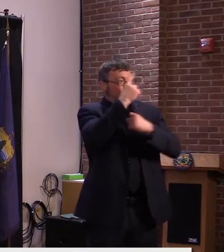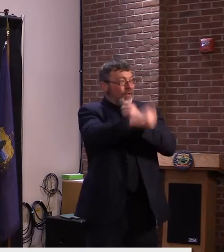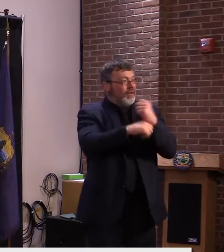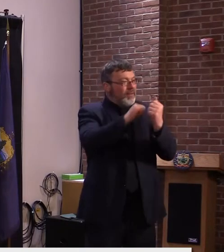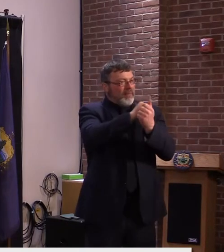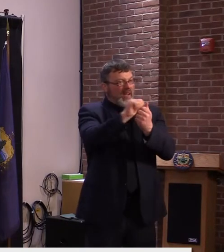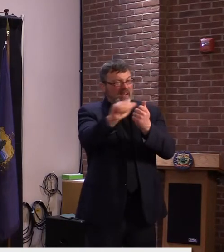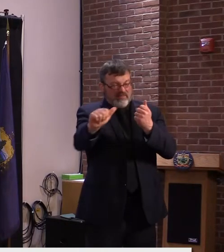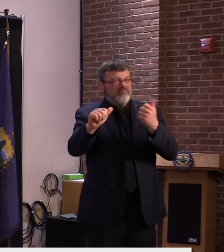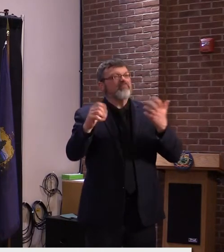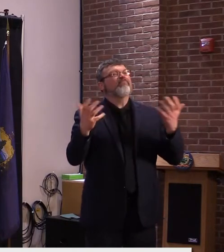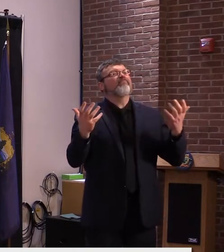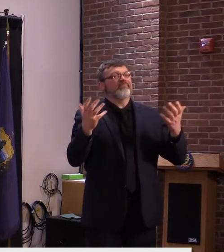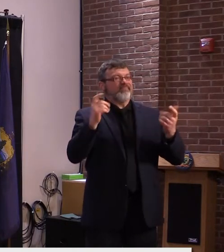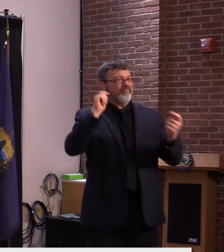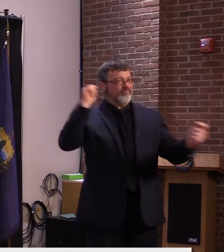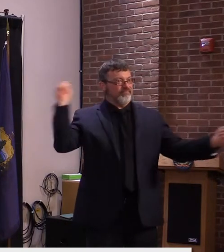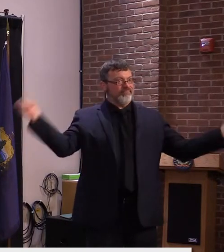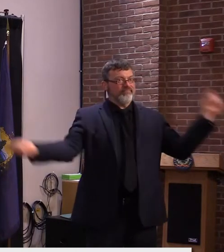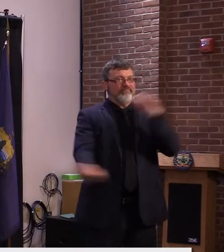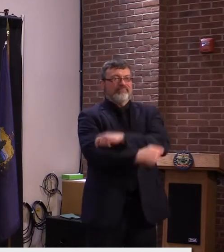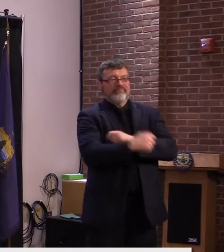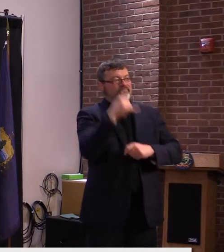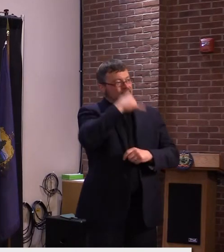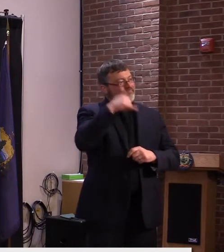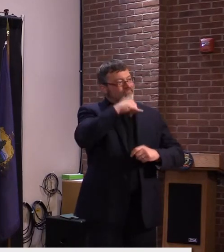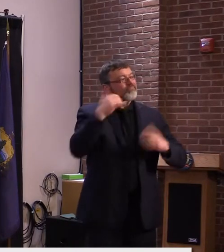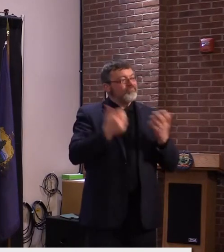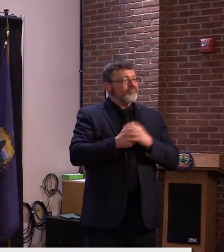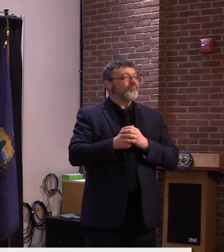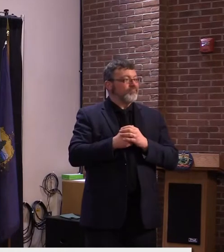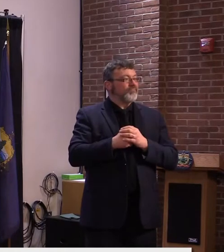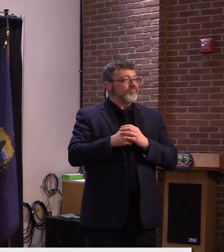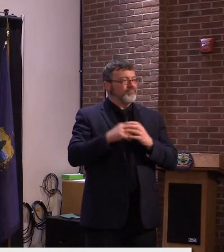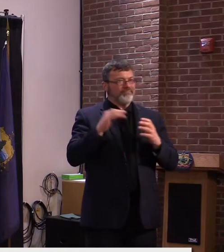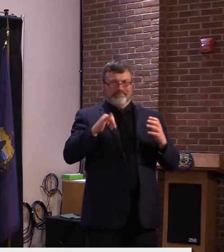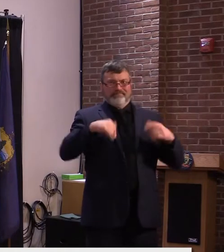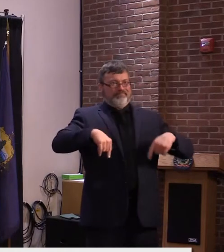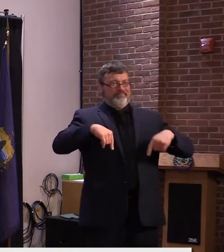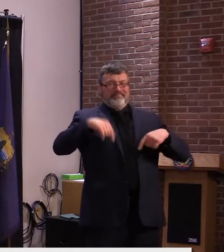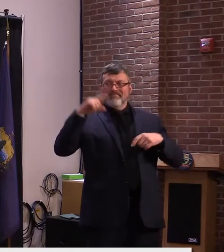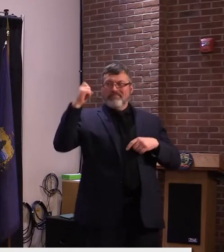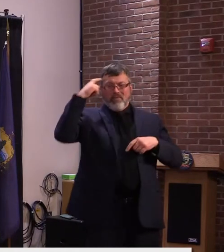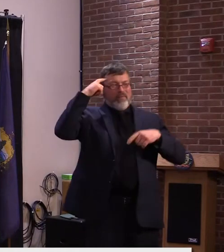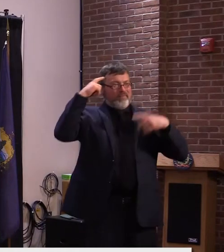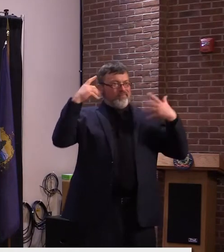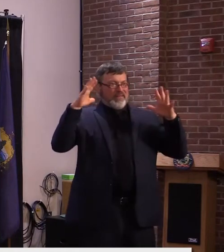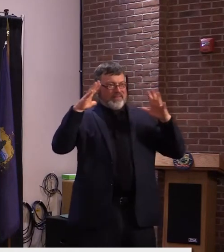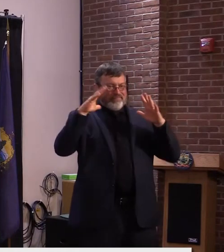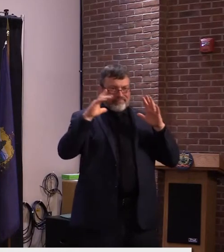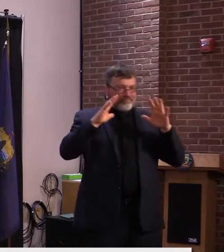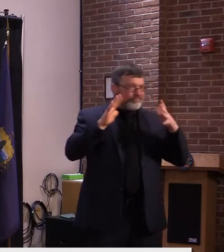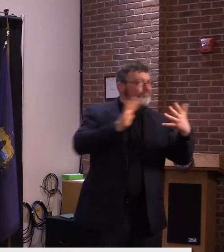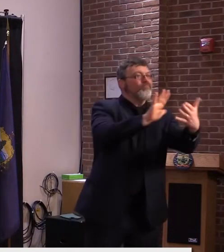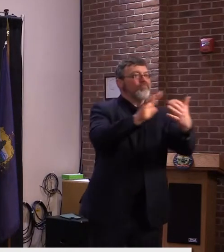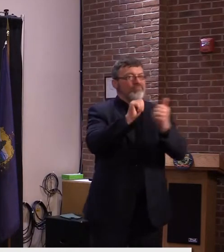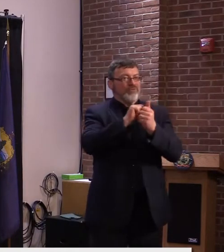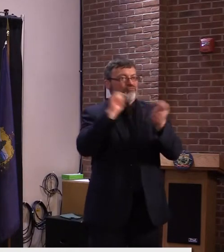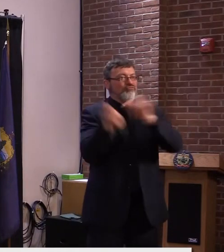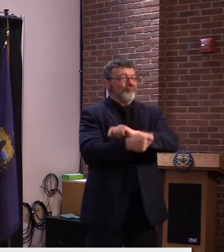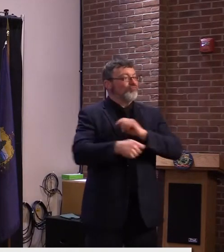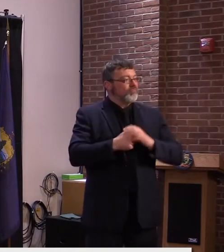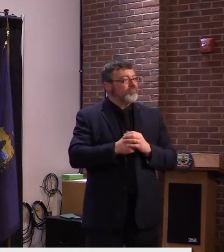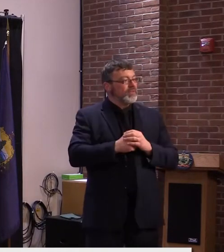so has our ability to respond. And the power of vaccines is still strong, improving our chances against the